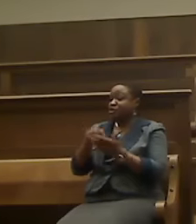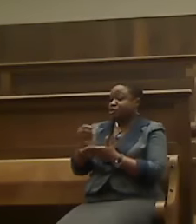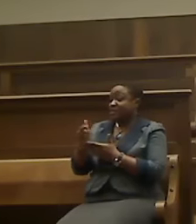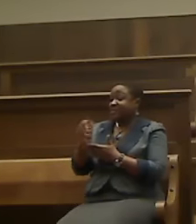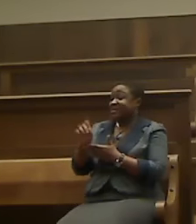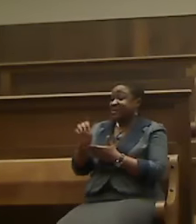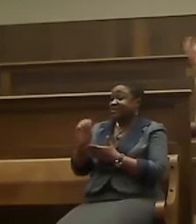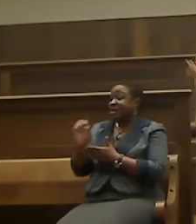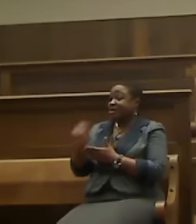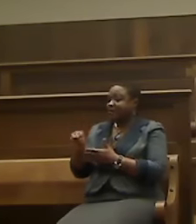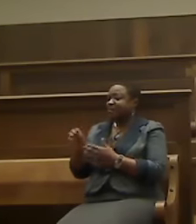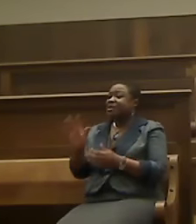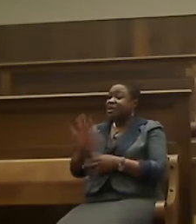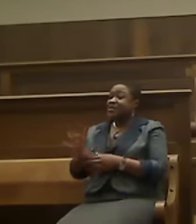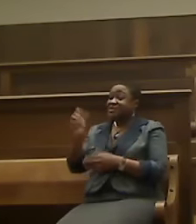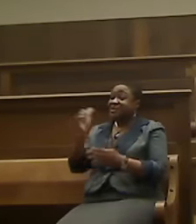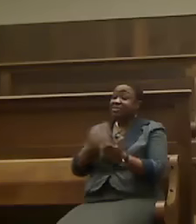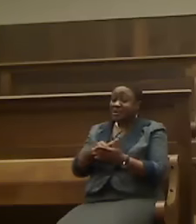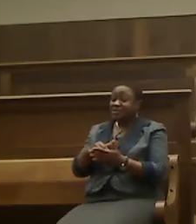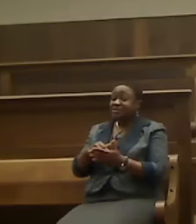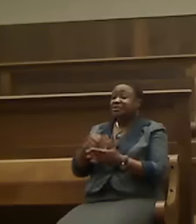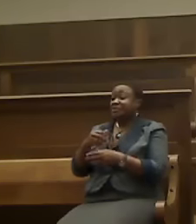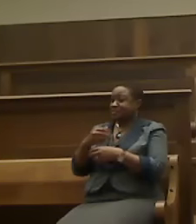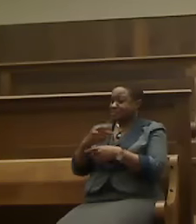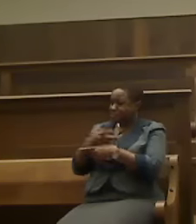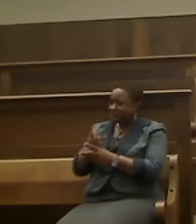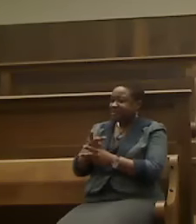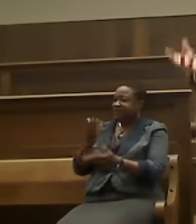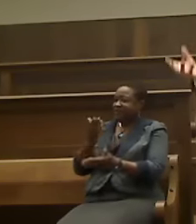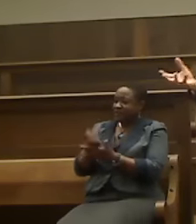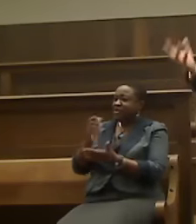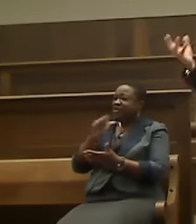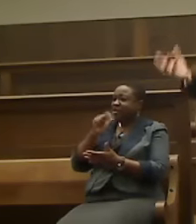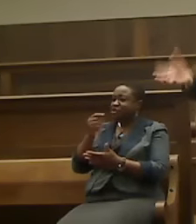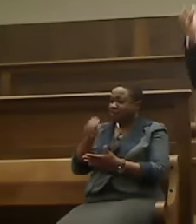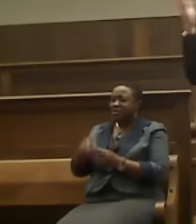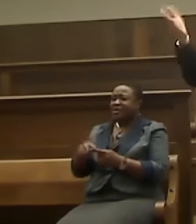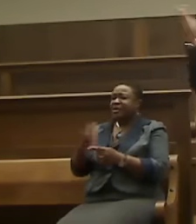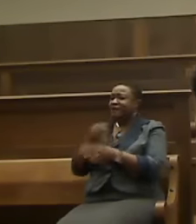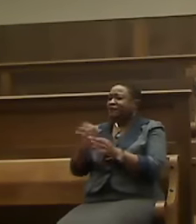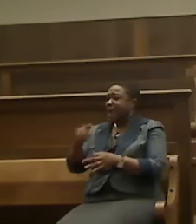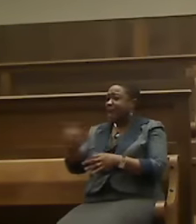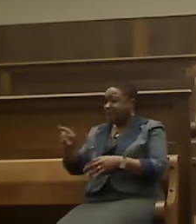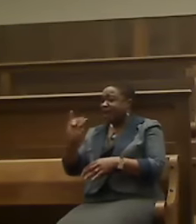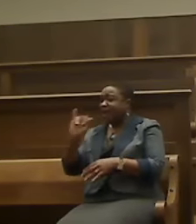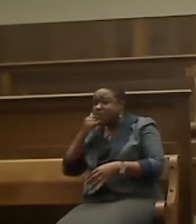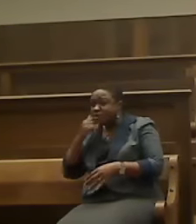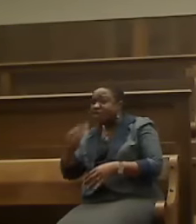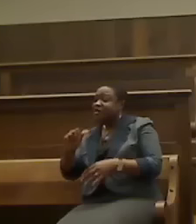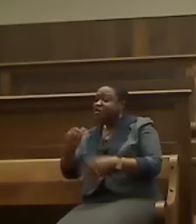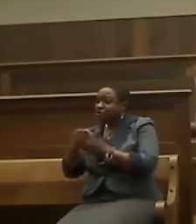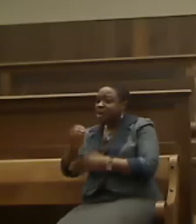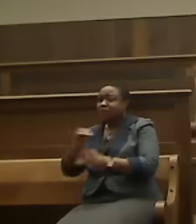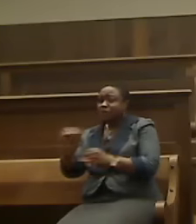non-GMOshoppingguide.com, with about 10,000 products verified as non-GMO. An iPhone application free called Shop No GMO.